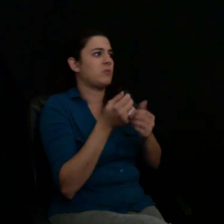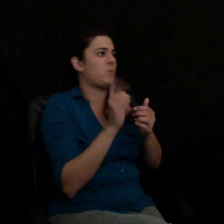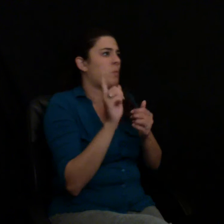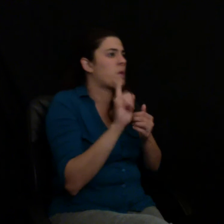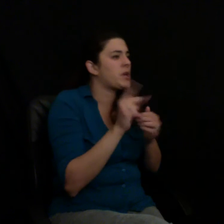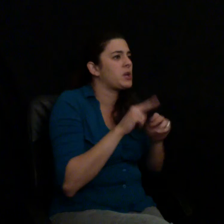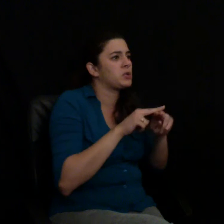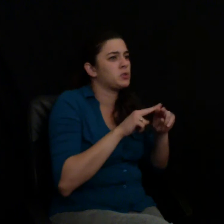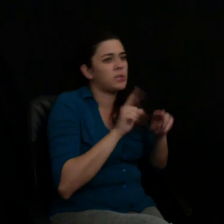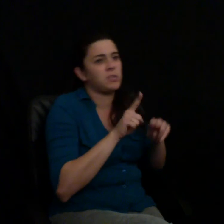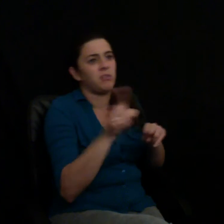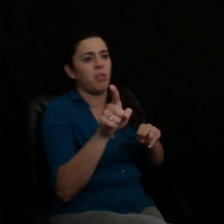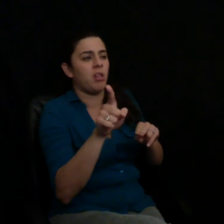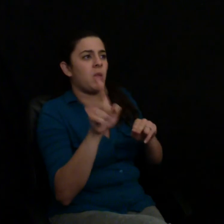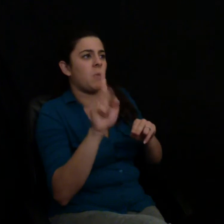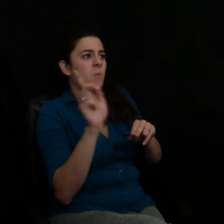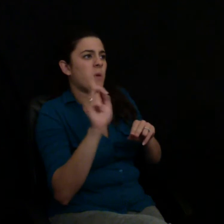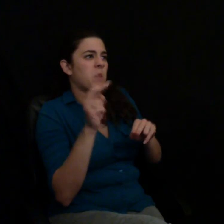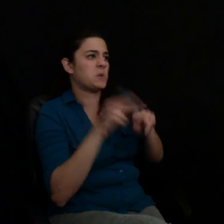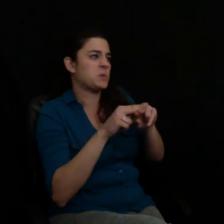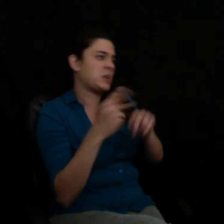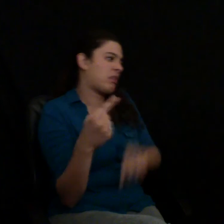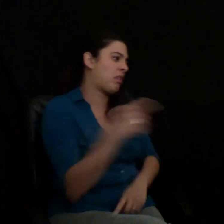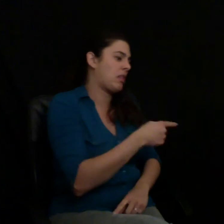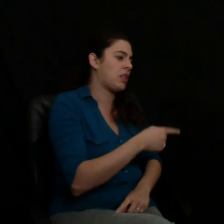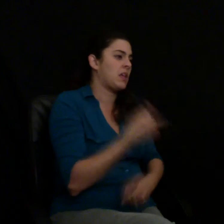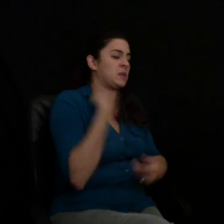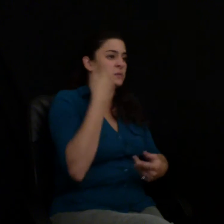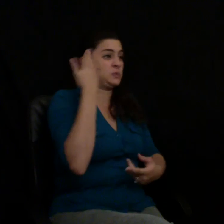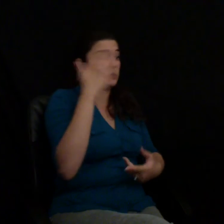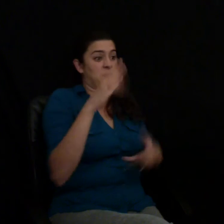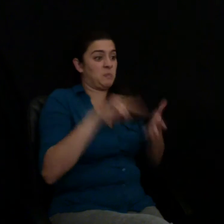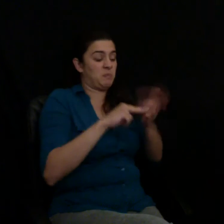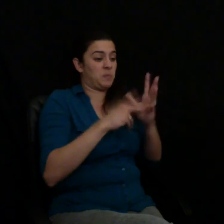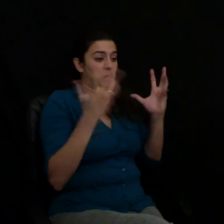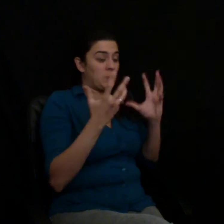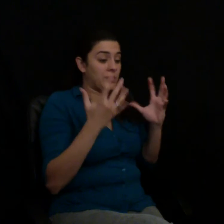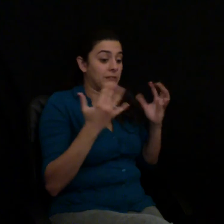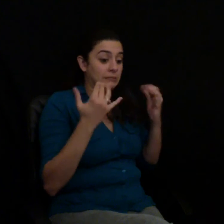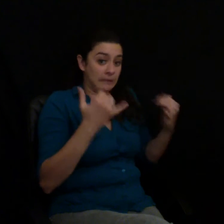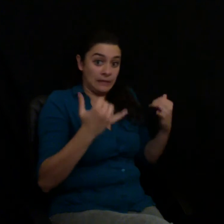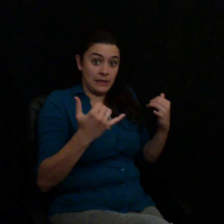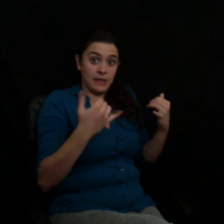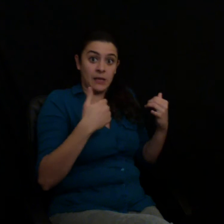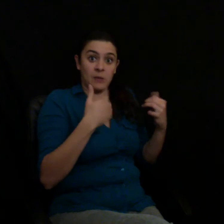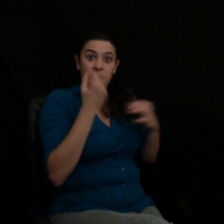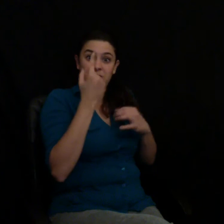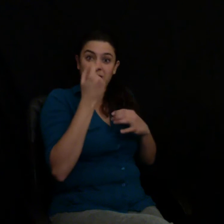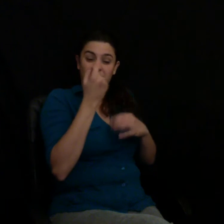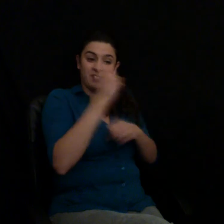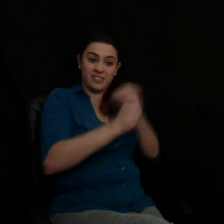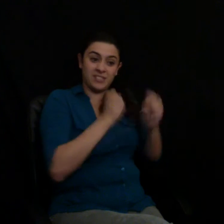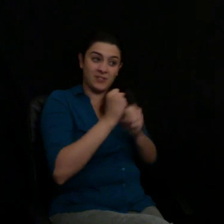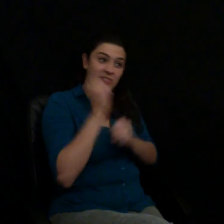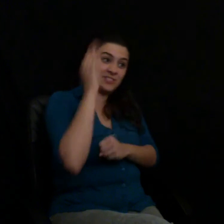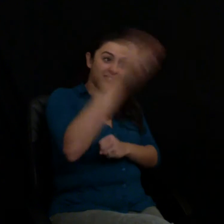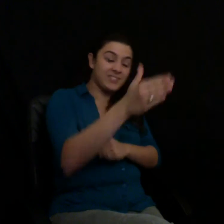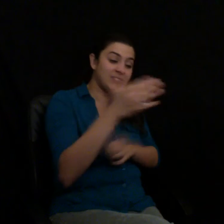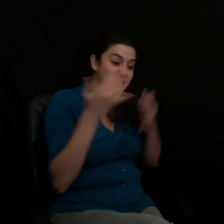each track did or what each train was doing. So now here I am, 11 years later, I can walk up to any train yard in